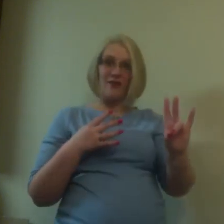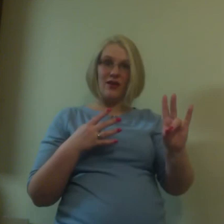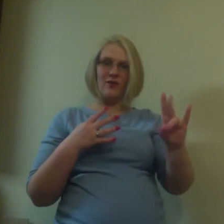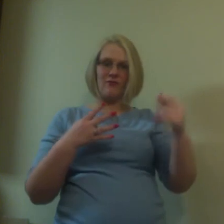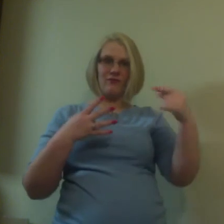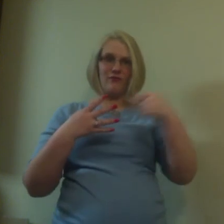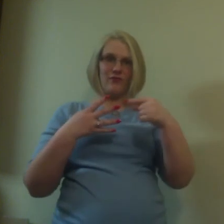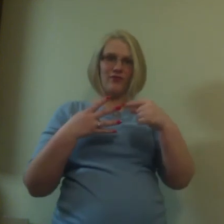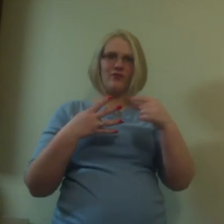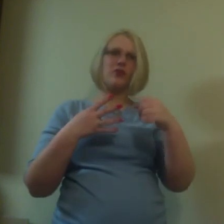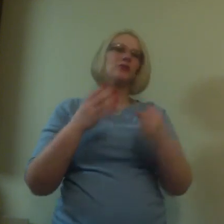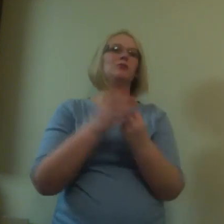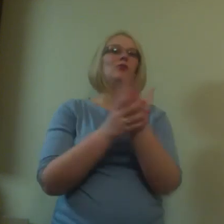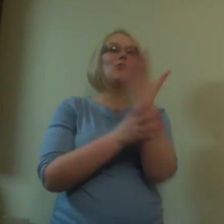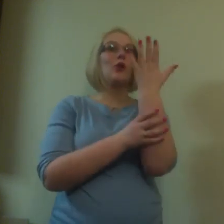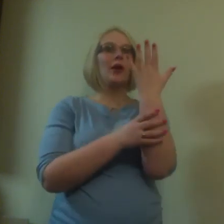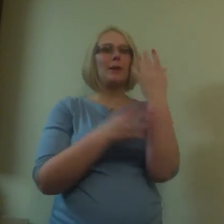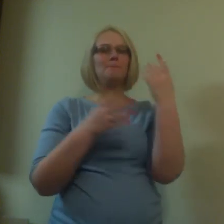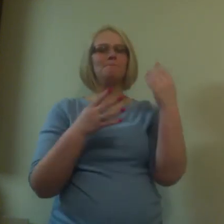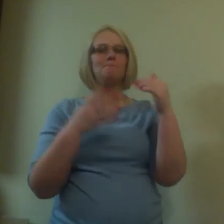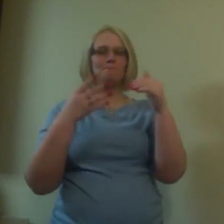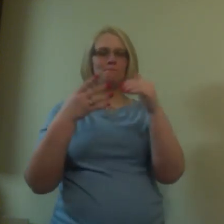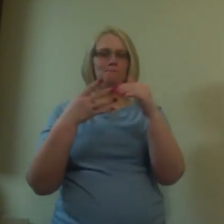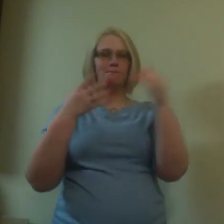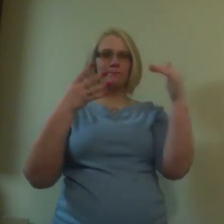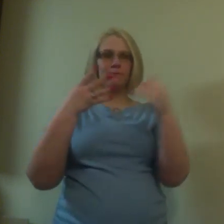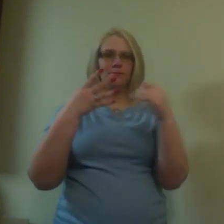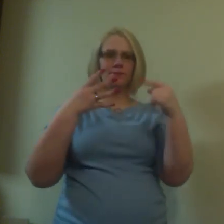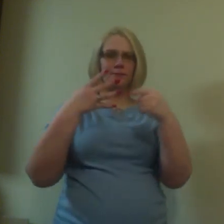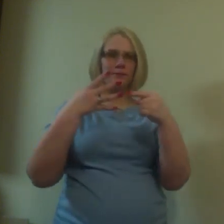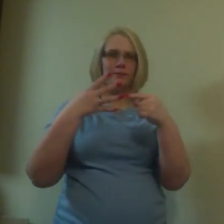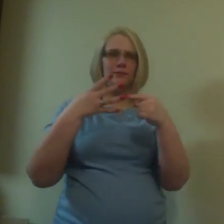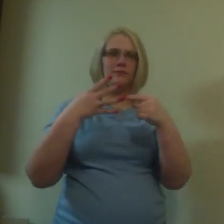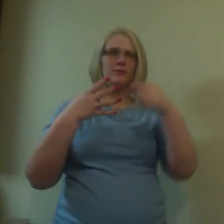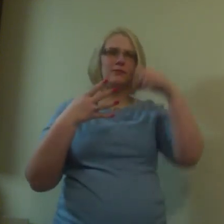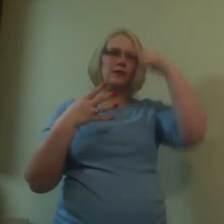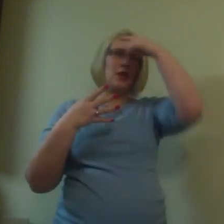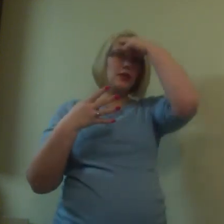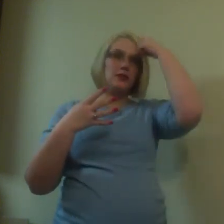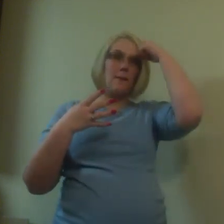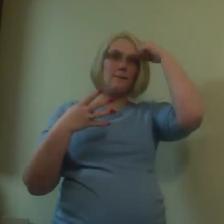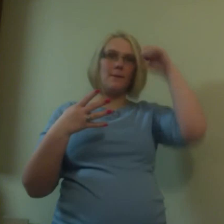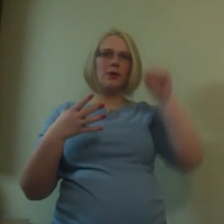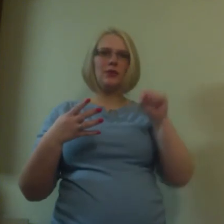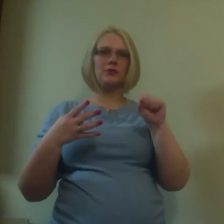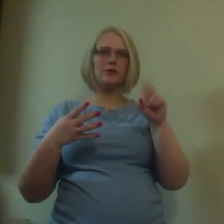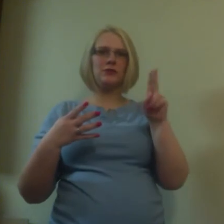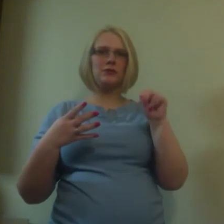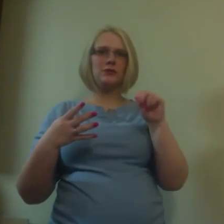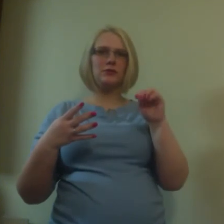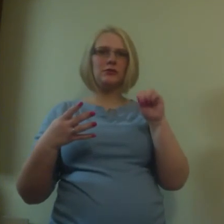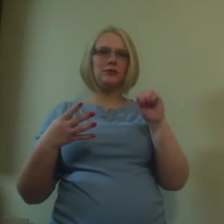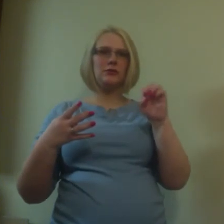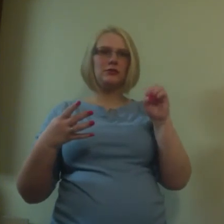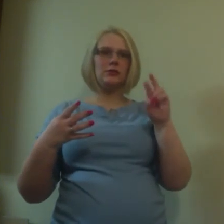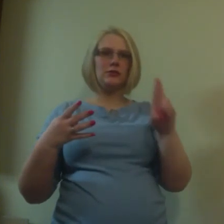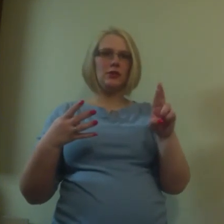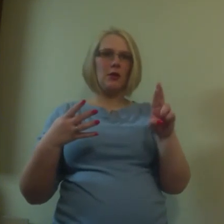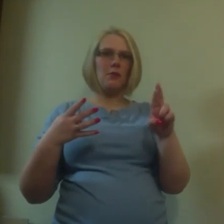after spring, let's move along into summer. Who likes summer the best? 1, 2, 3,